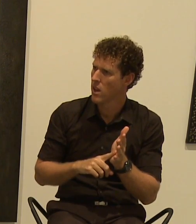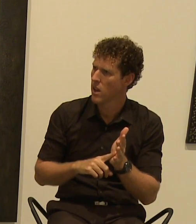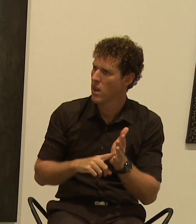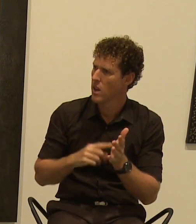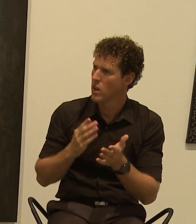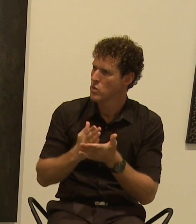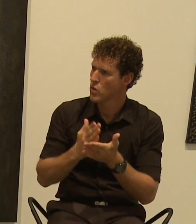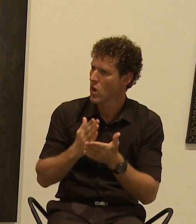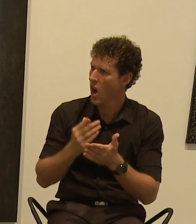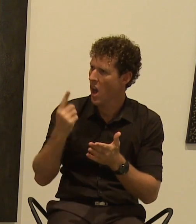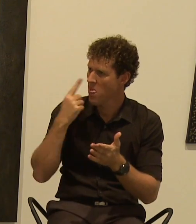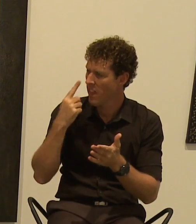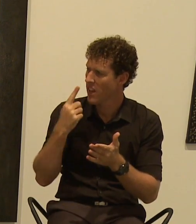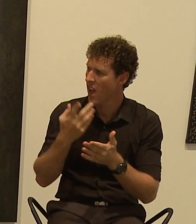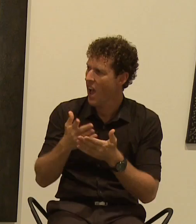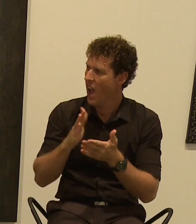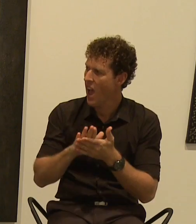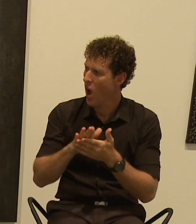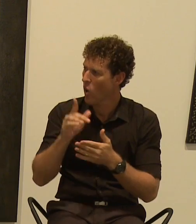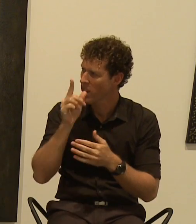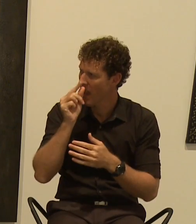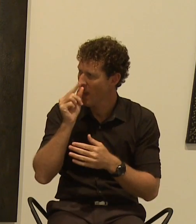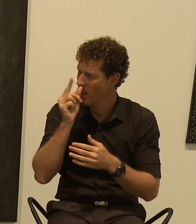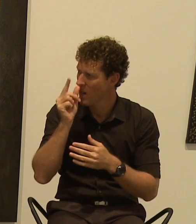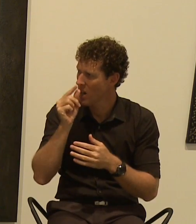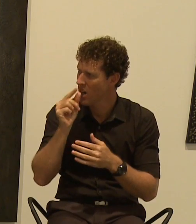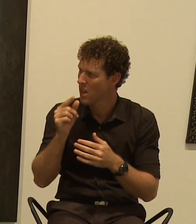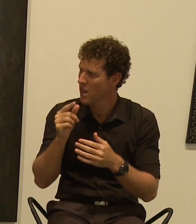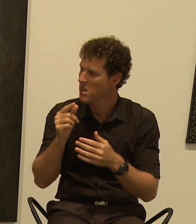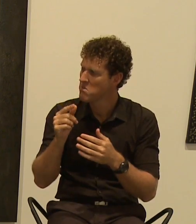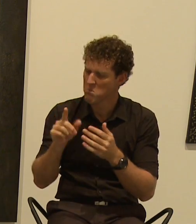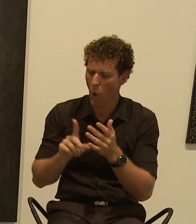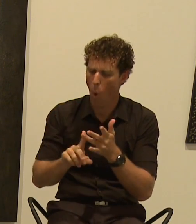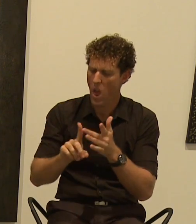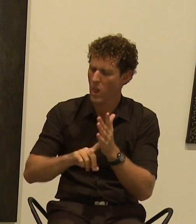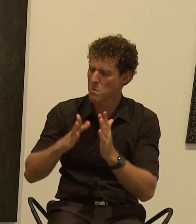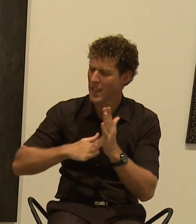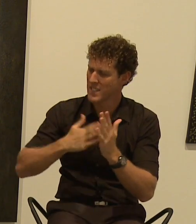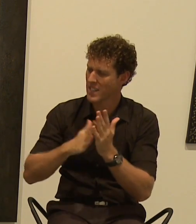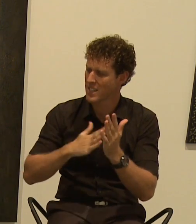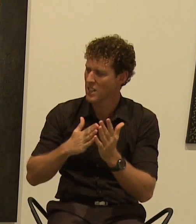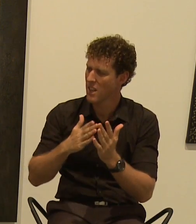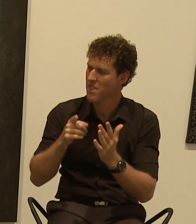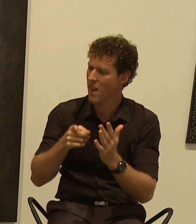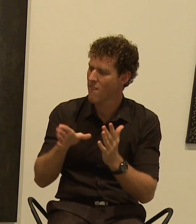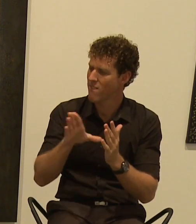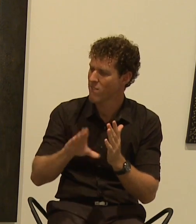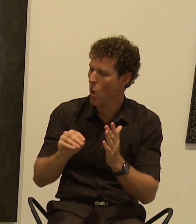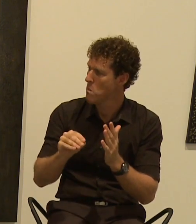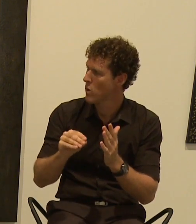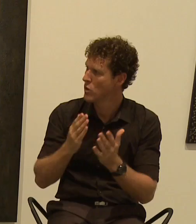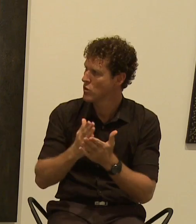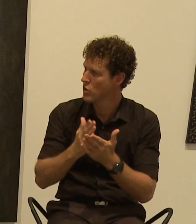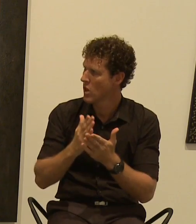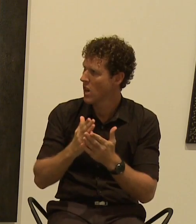Basically it's just my love for the oil painting. It came out of like with the first